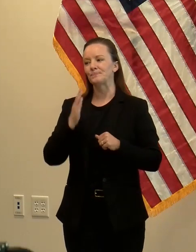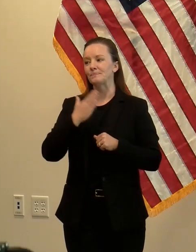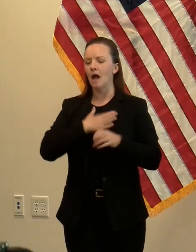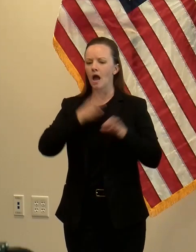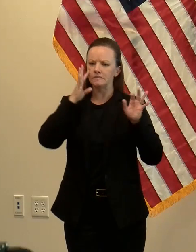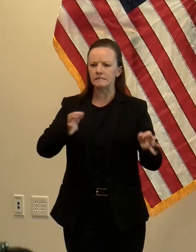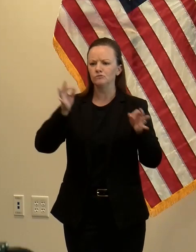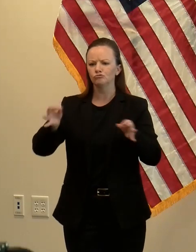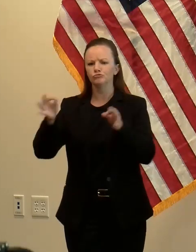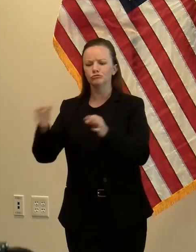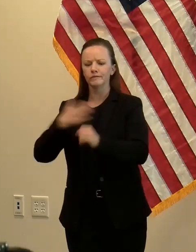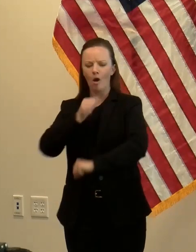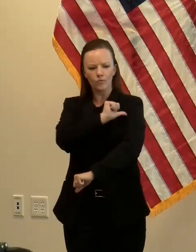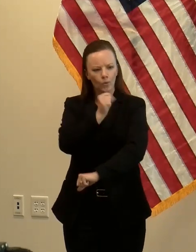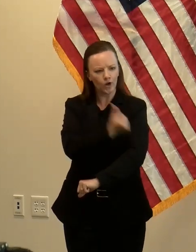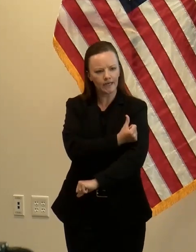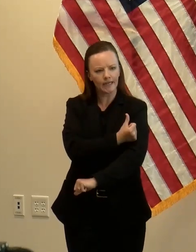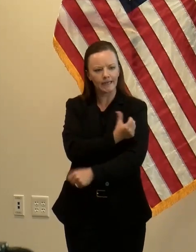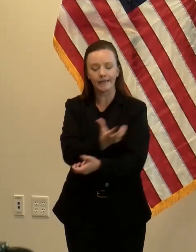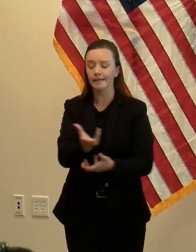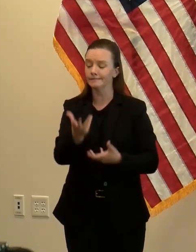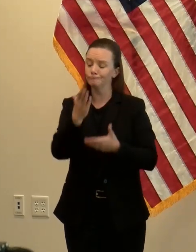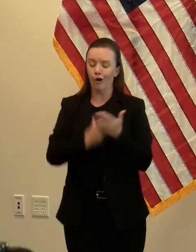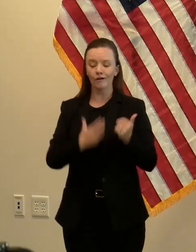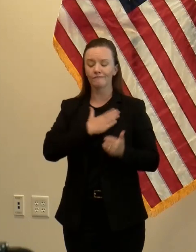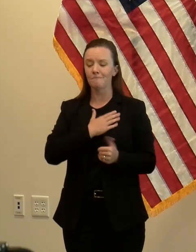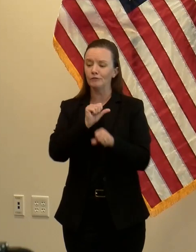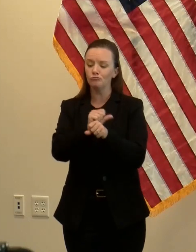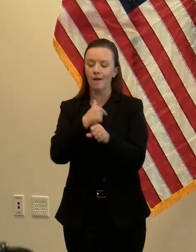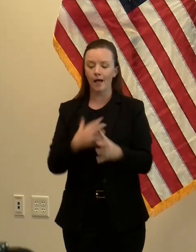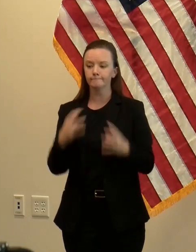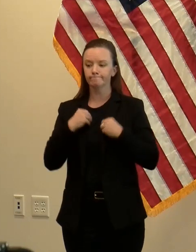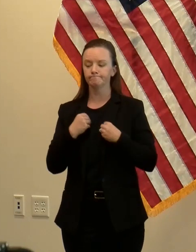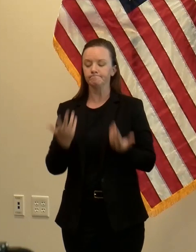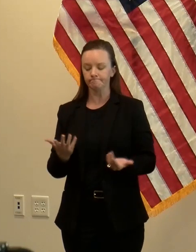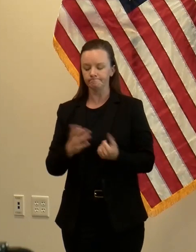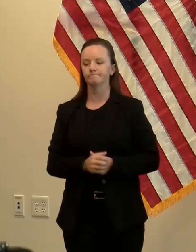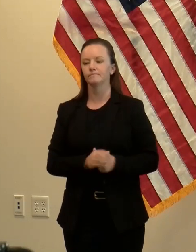decision-making and authority comes with the job, and I've embraced it.